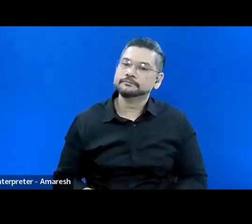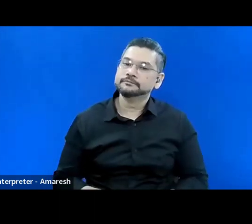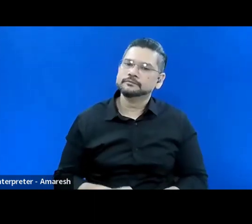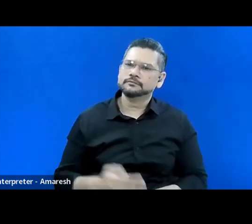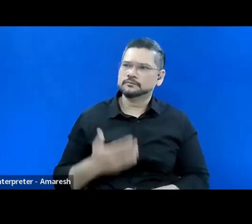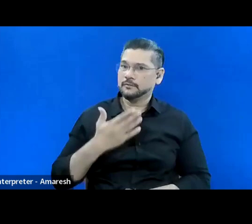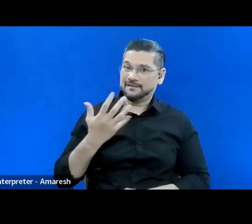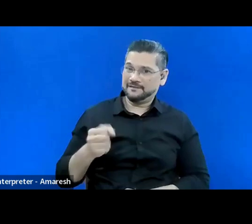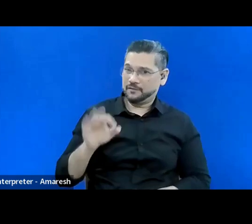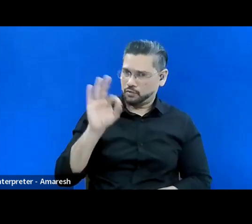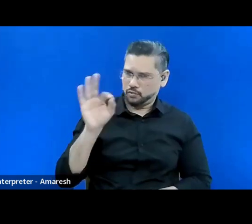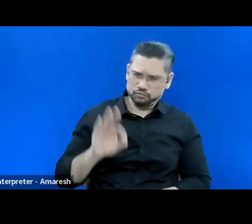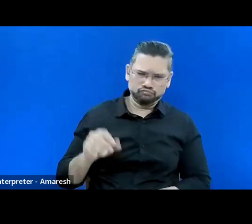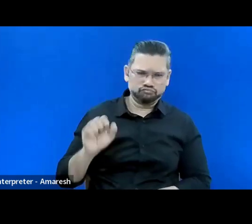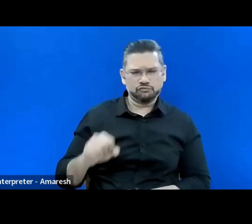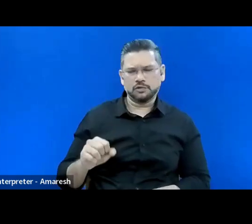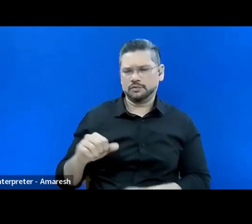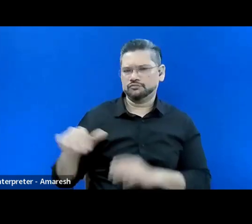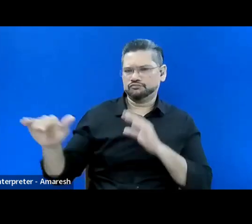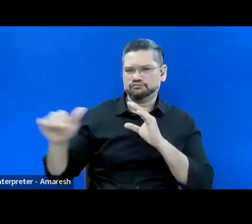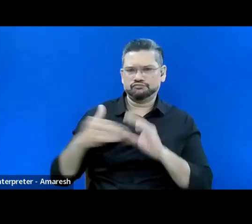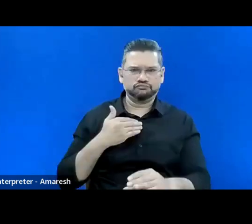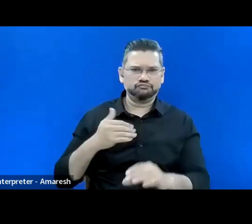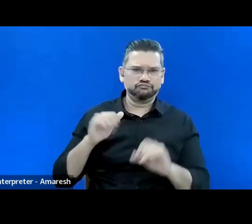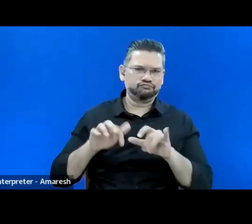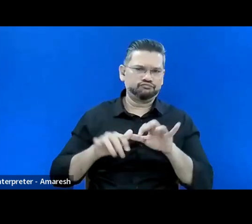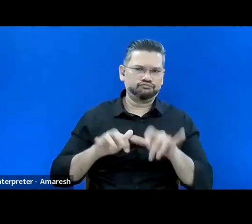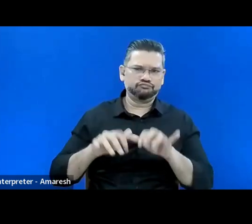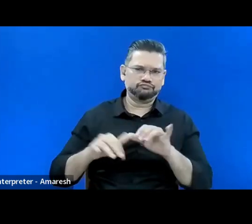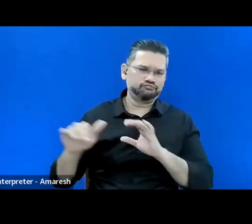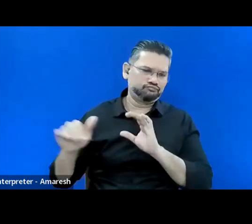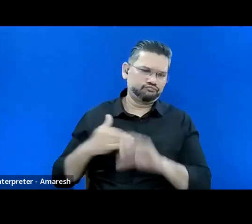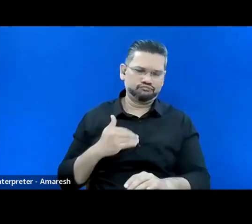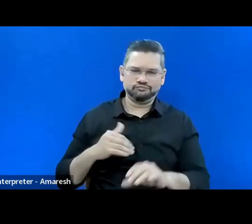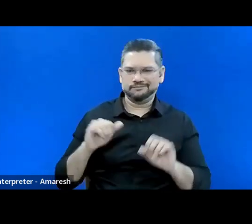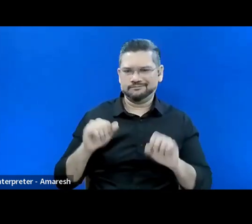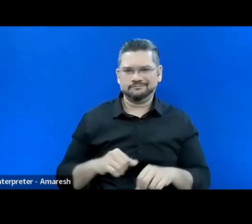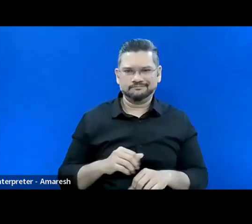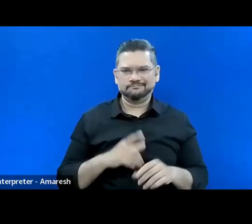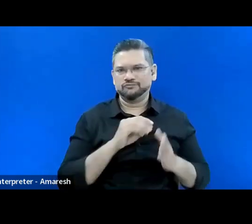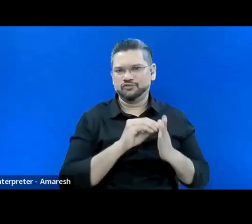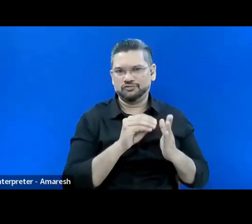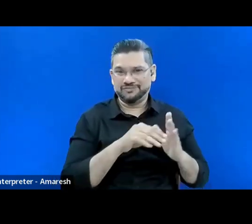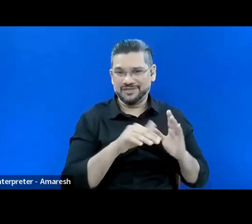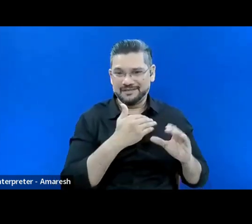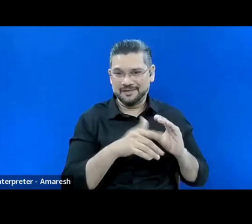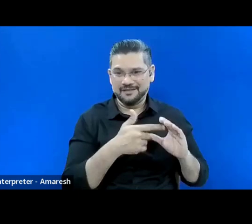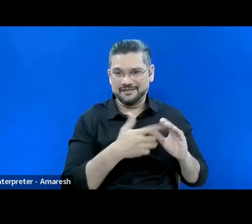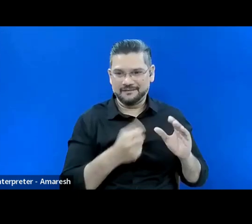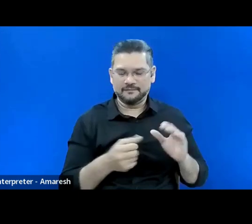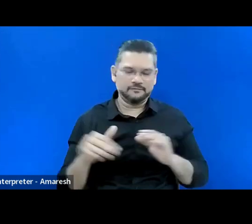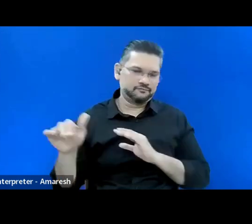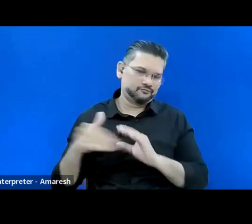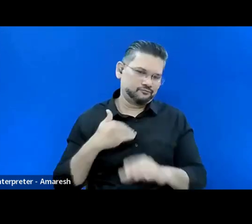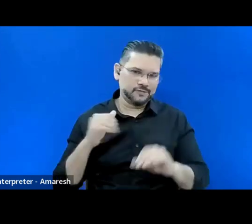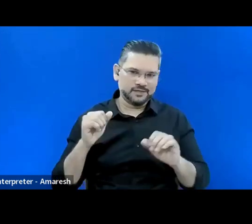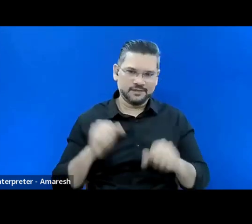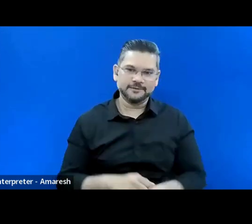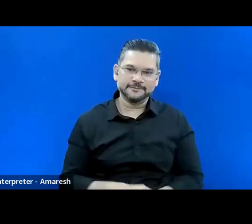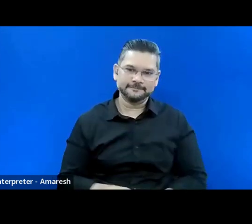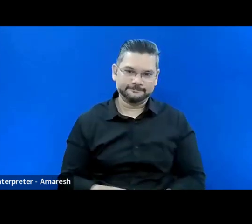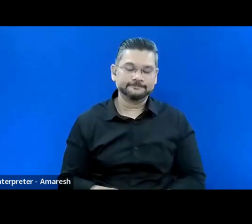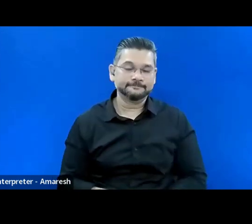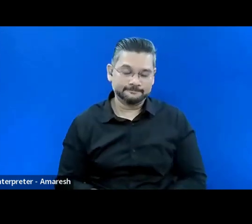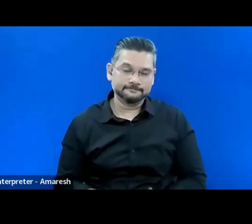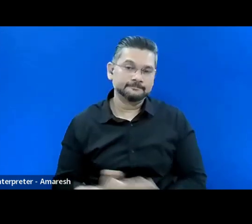do write us directly on our emails, on our secretariat email. You can write to us, and you can